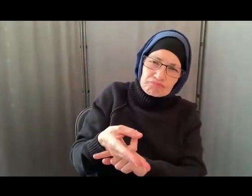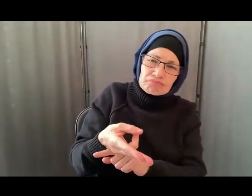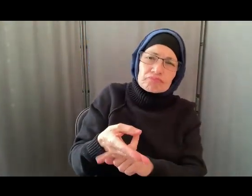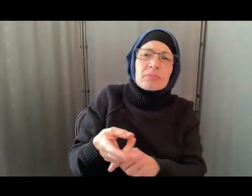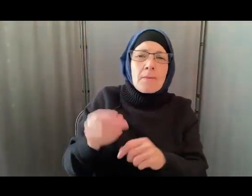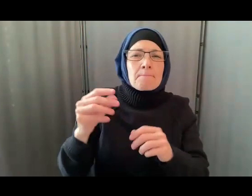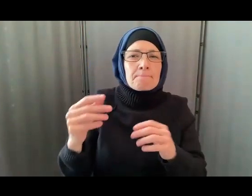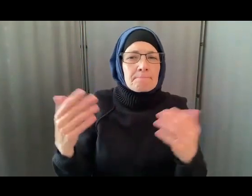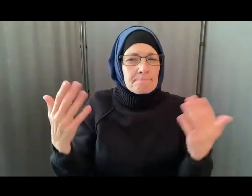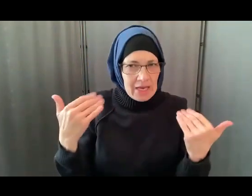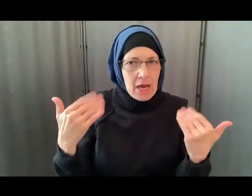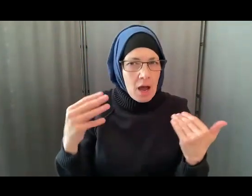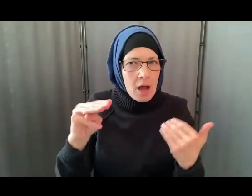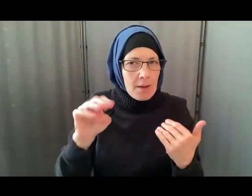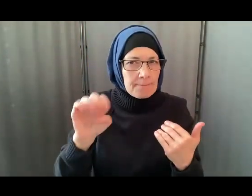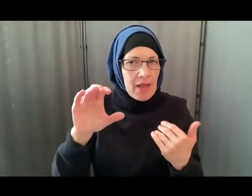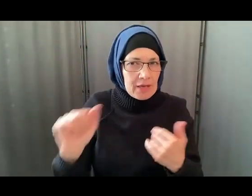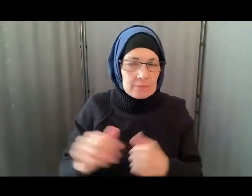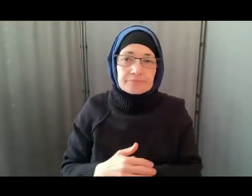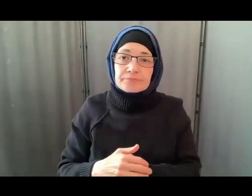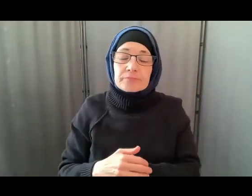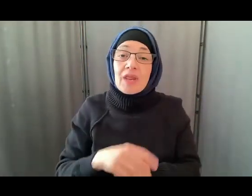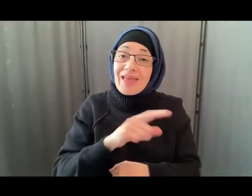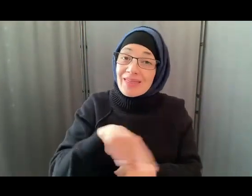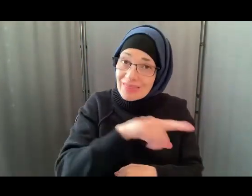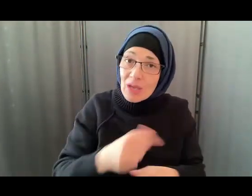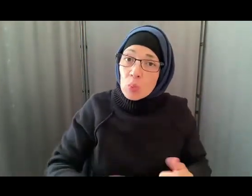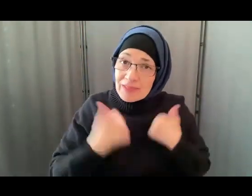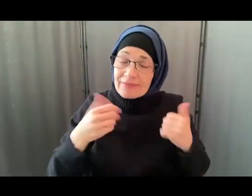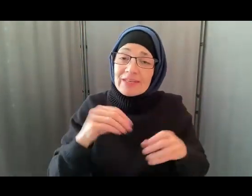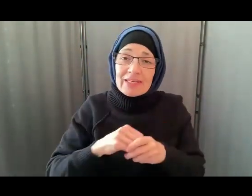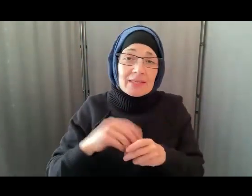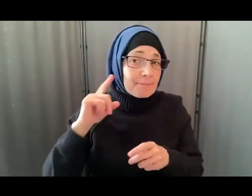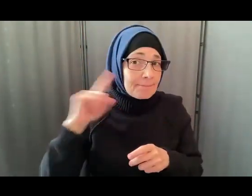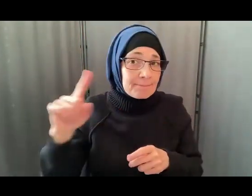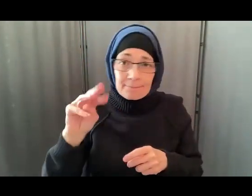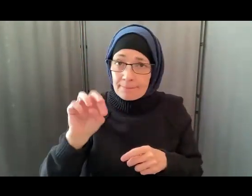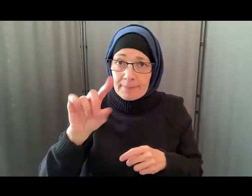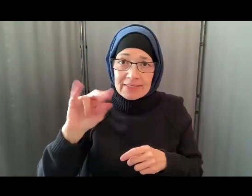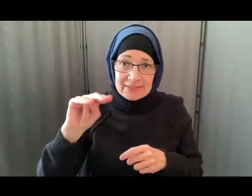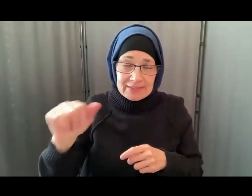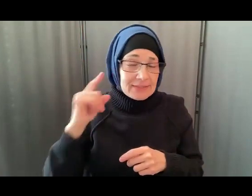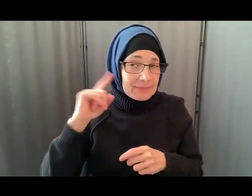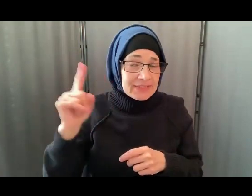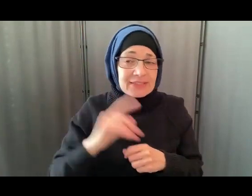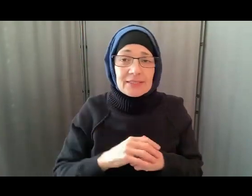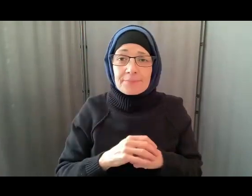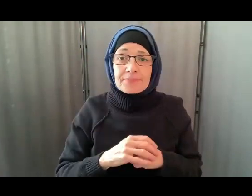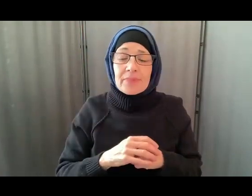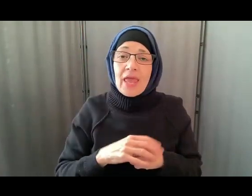They were living in Medina, of course, and the majority of them were